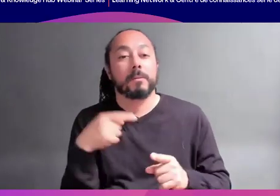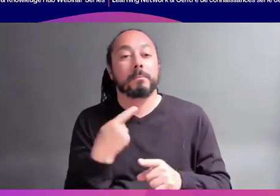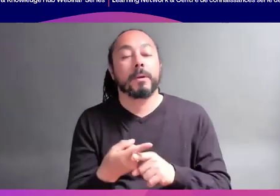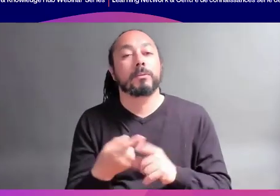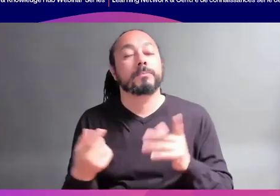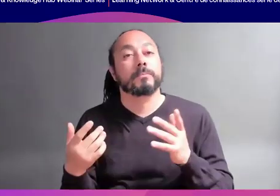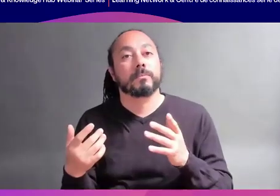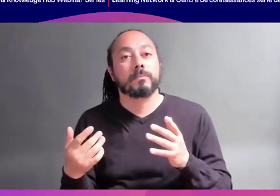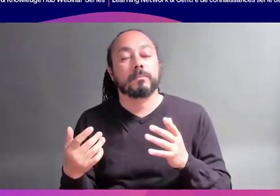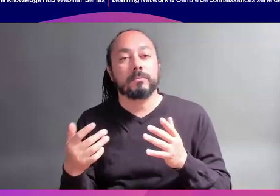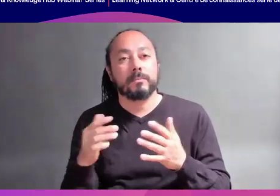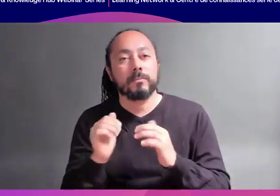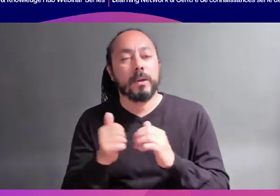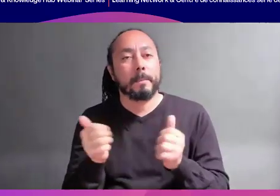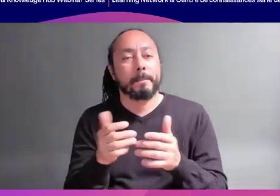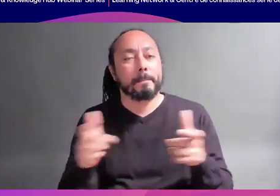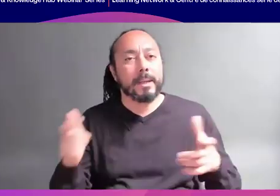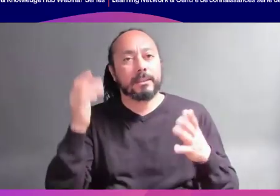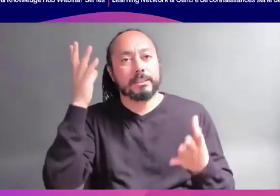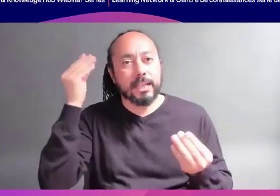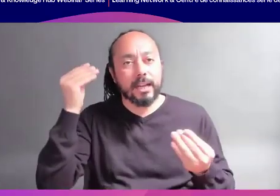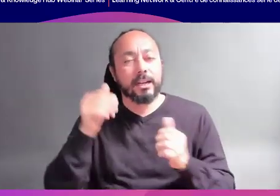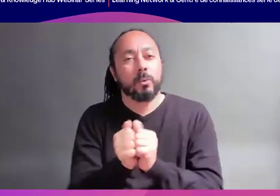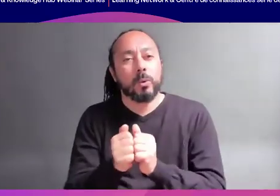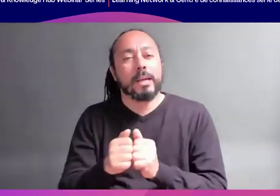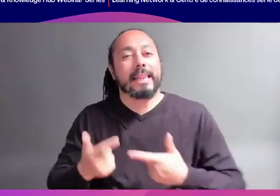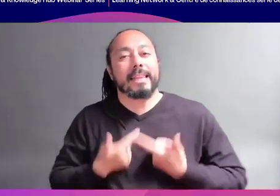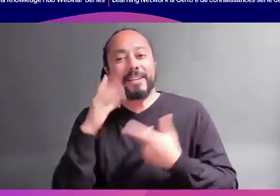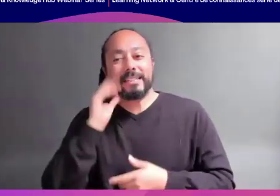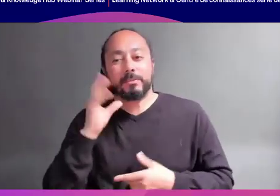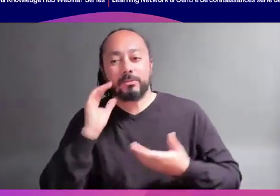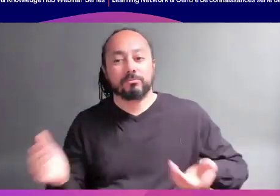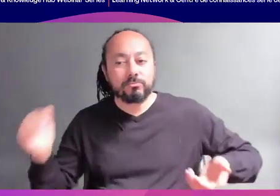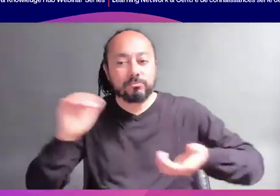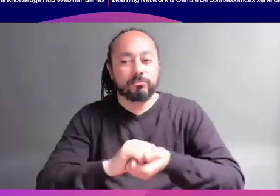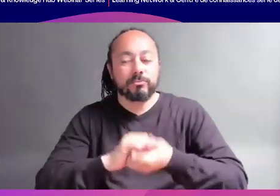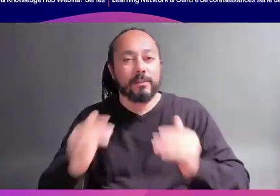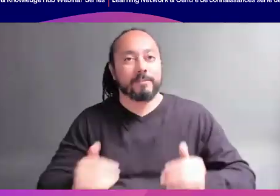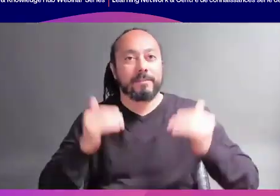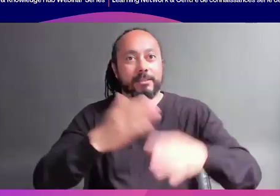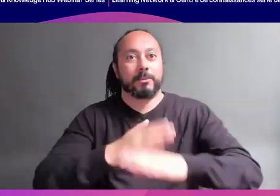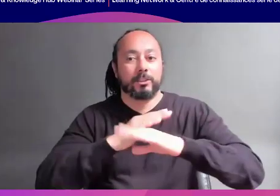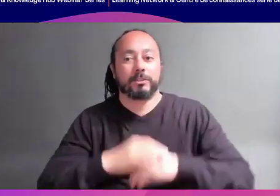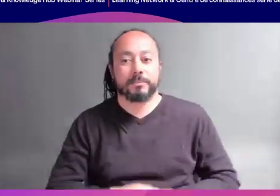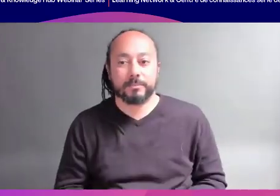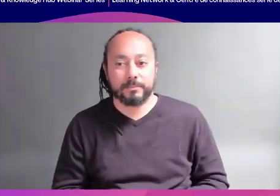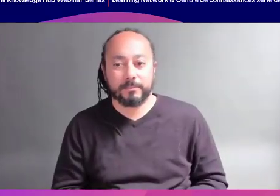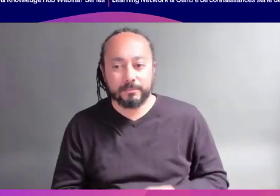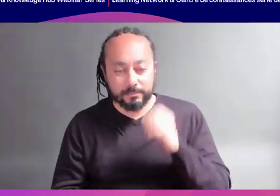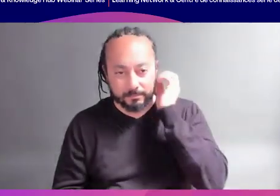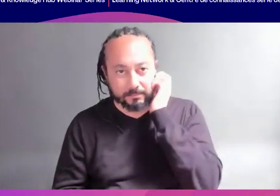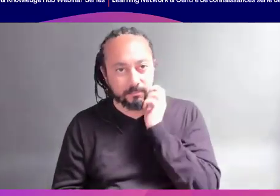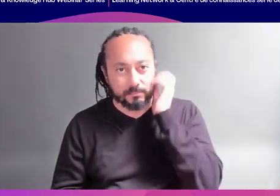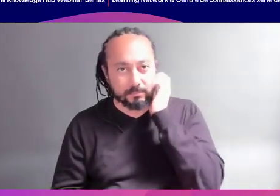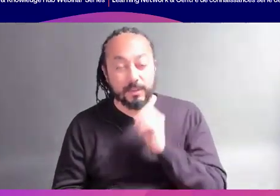with community insights, lived experiences together to, advance prevention. And so I would say, and for